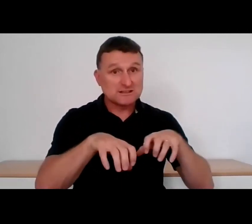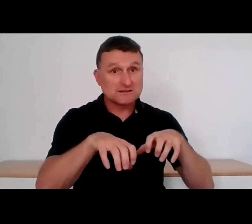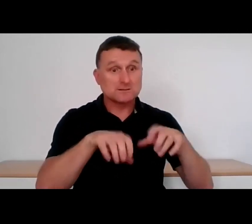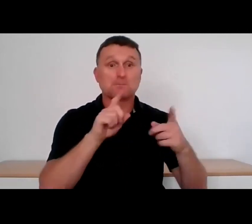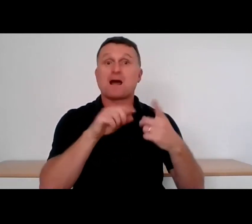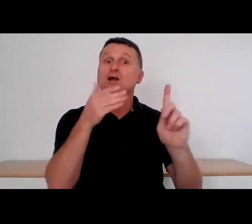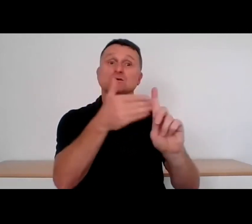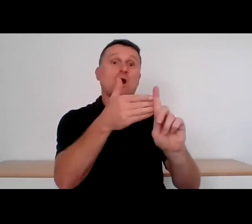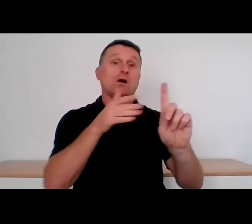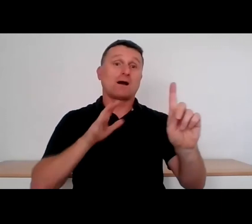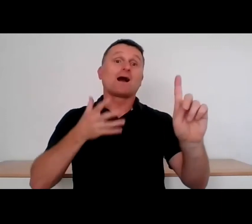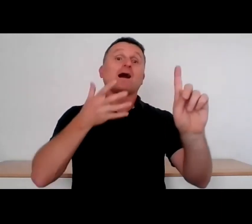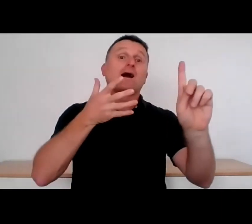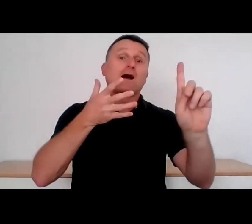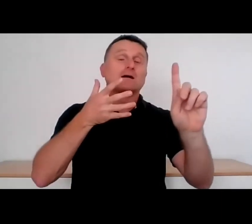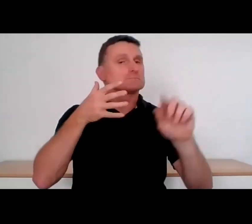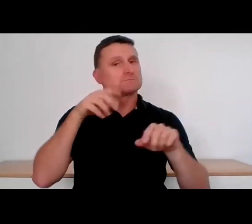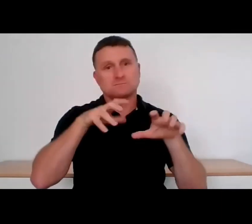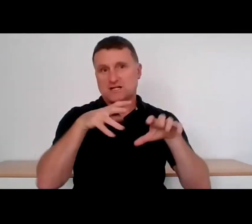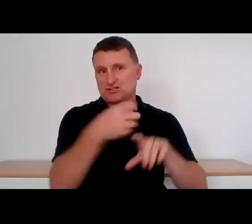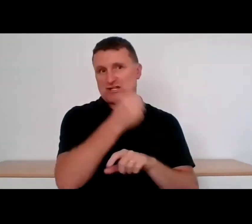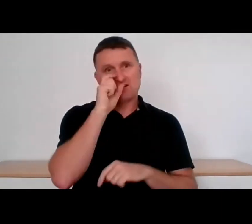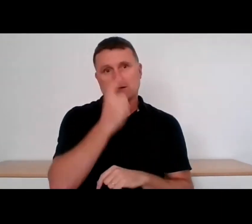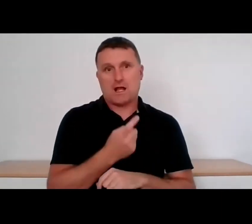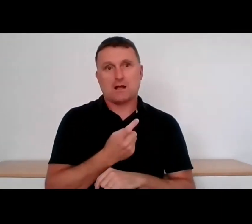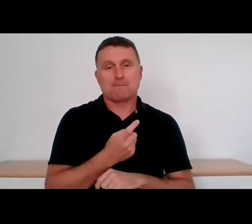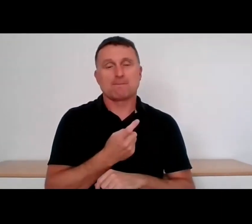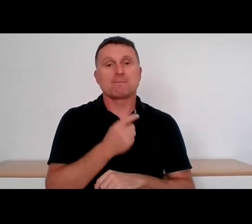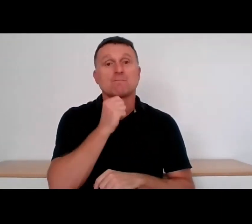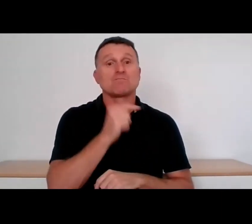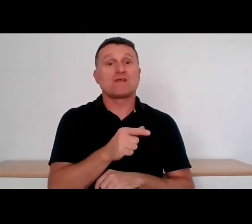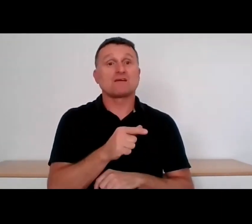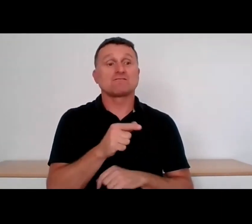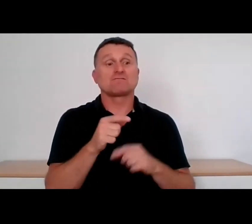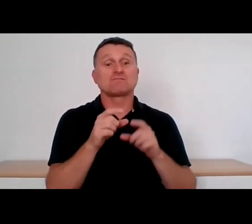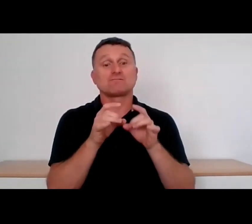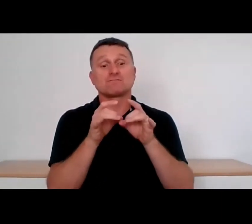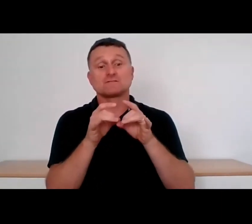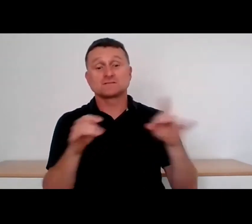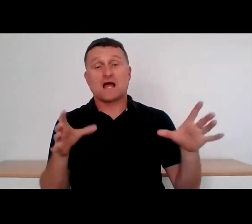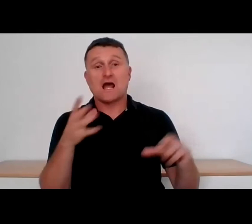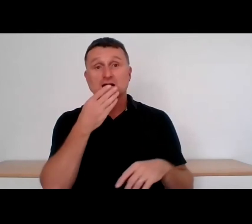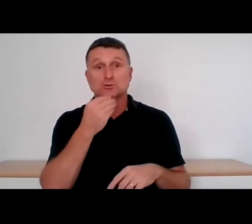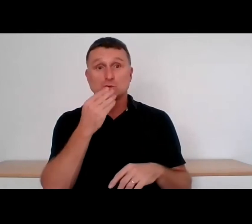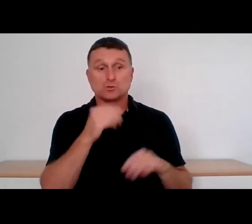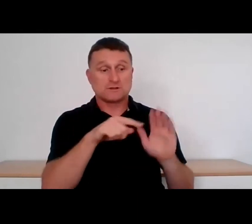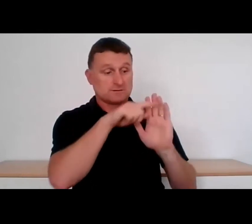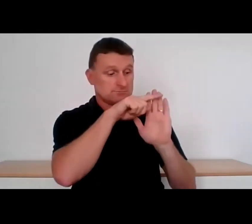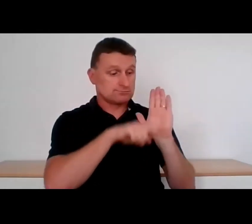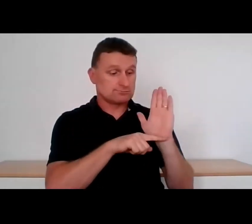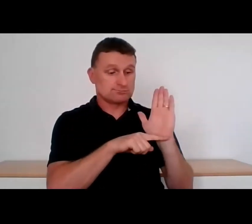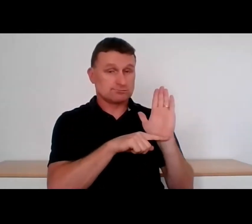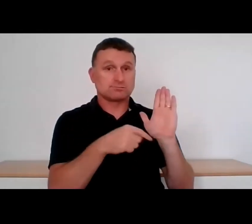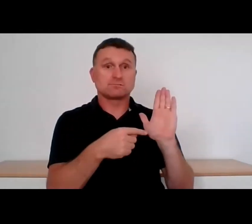and objectives. The results of implementing these measures can then be used as evidence in, say, 3